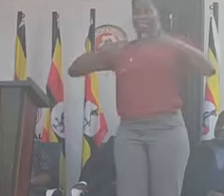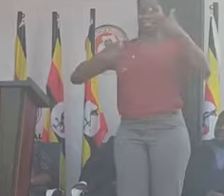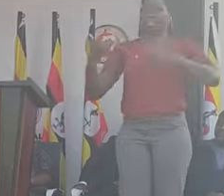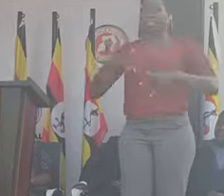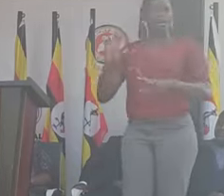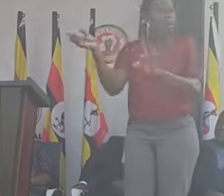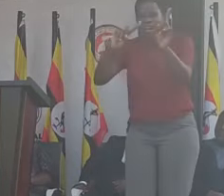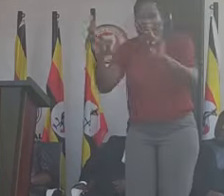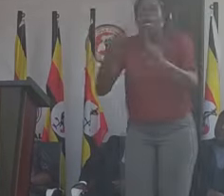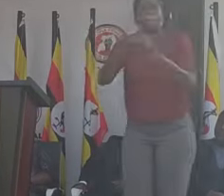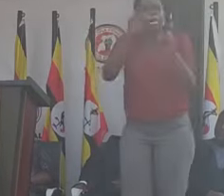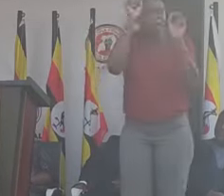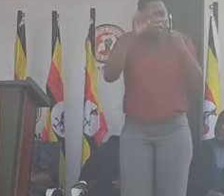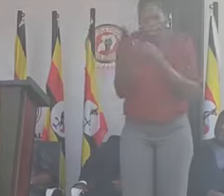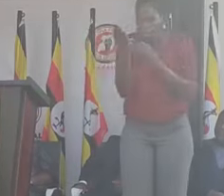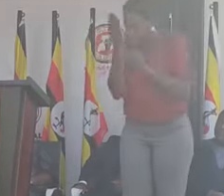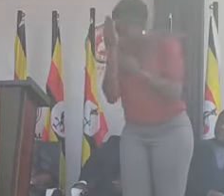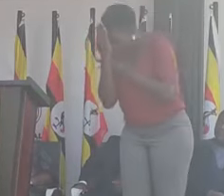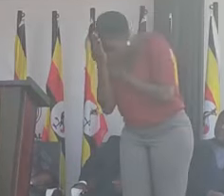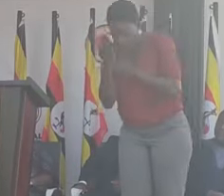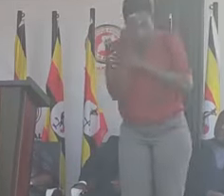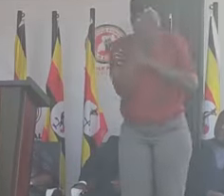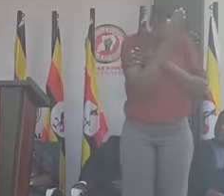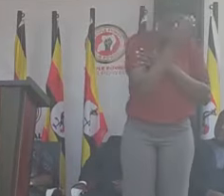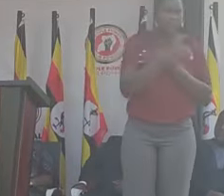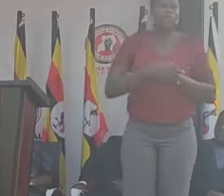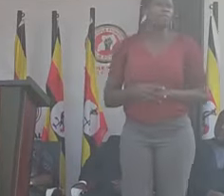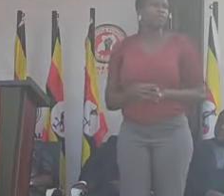Wabula njagala kukukakanye.